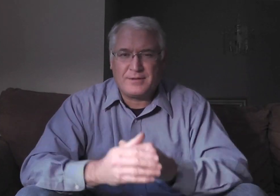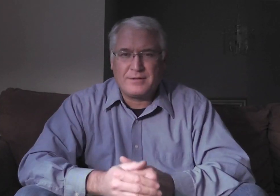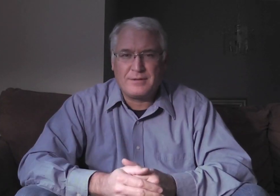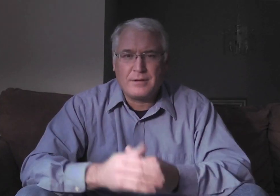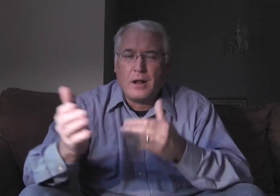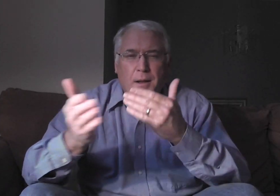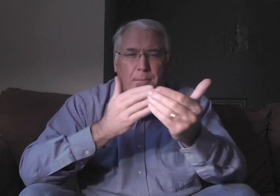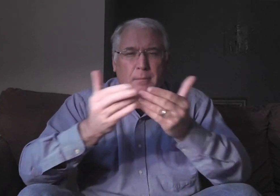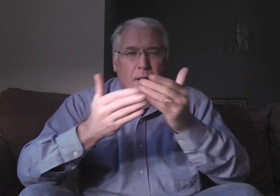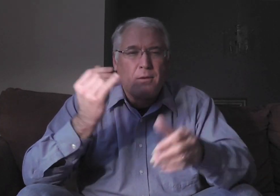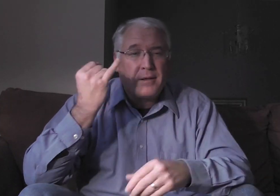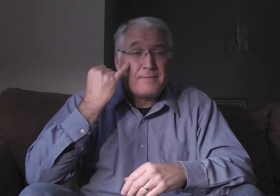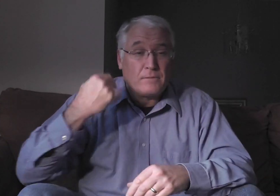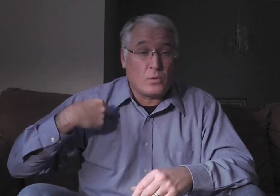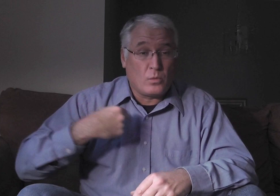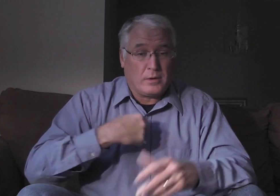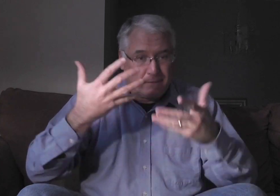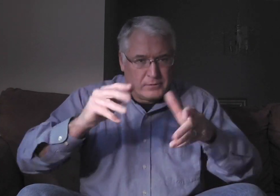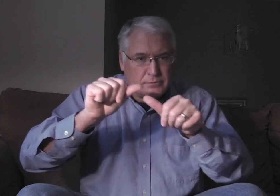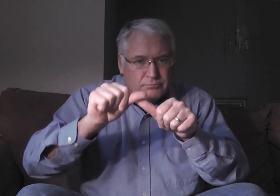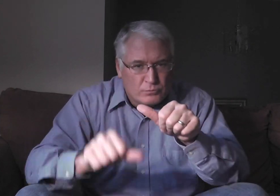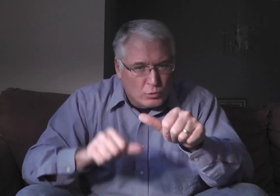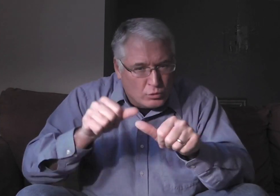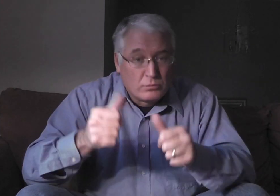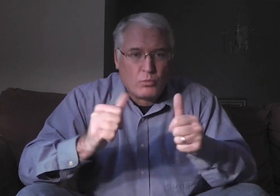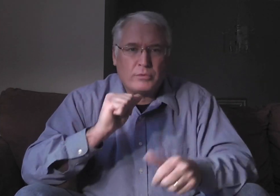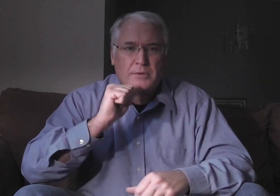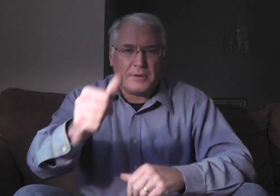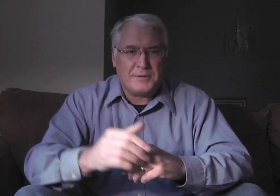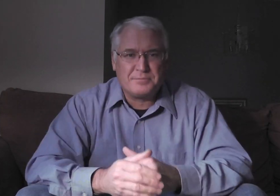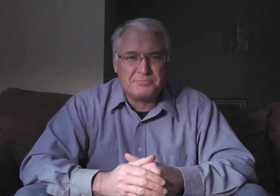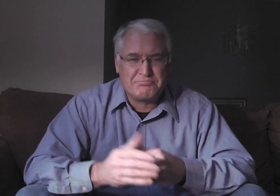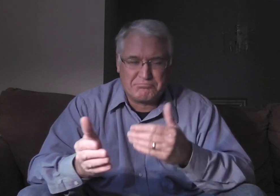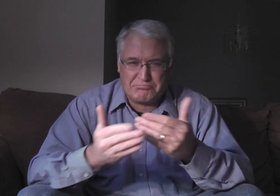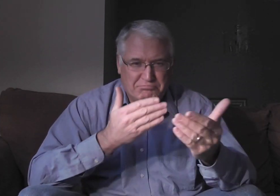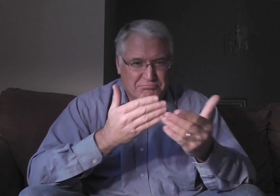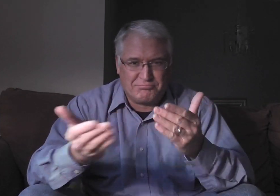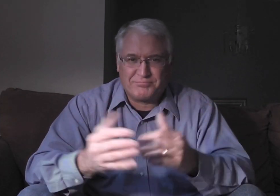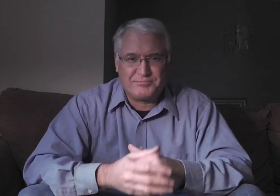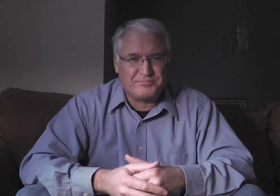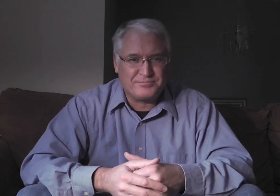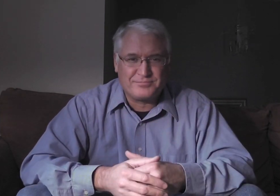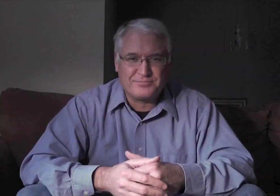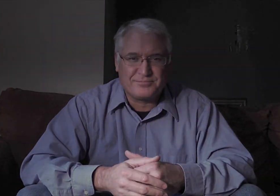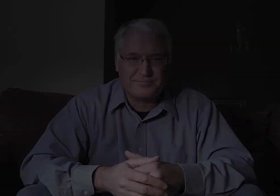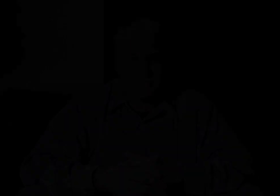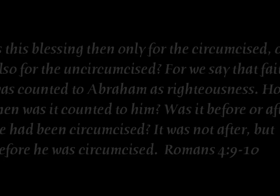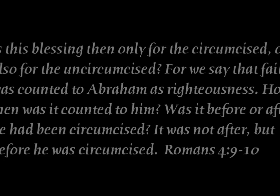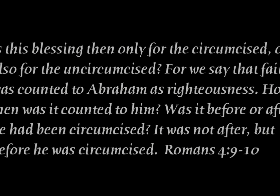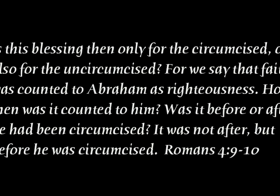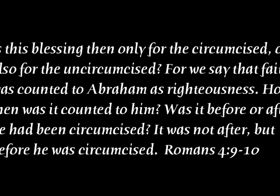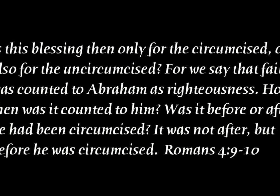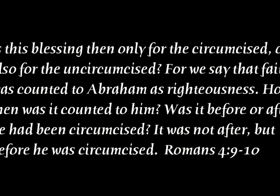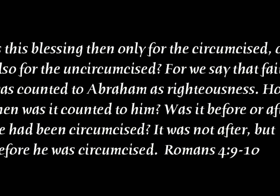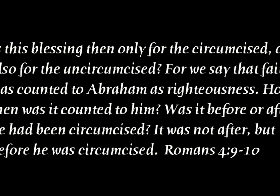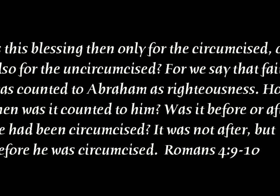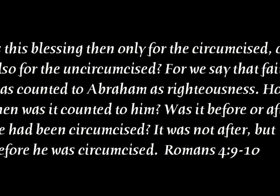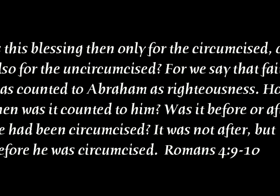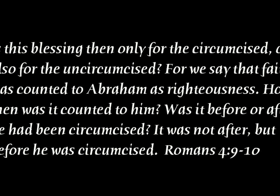faith. No difference. It doesn't matter if we're circumcised or uncircumcised. Is this blessing then